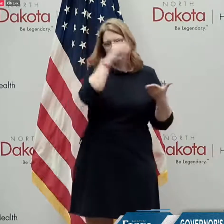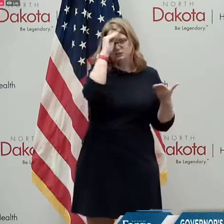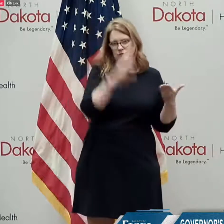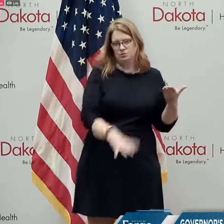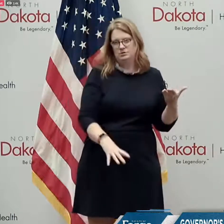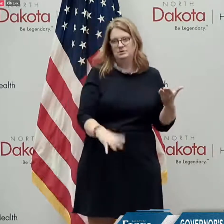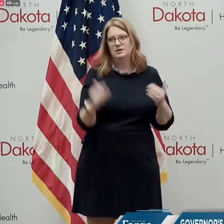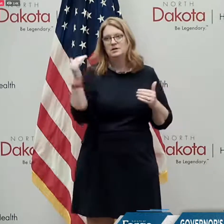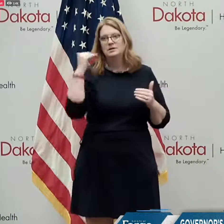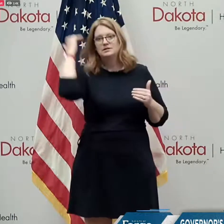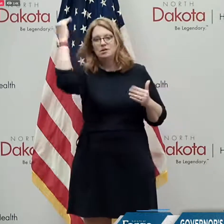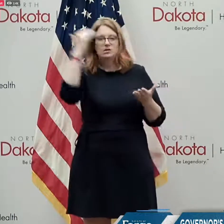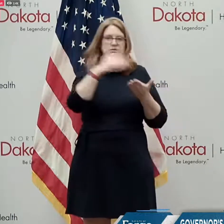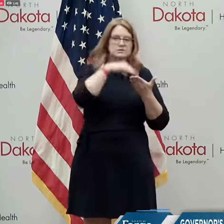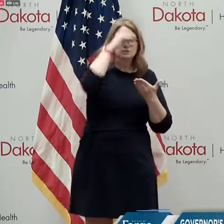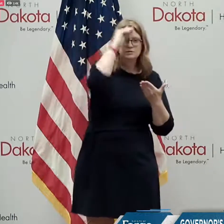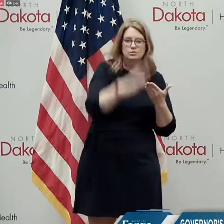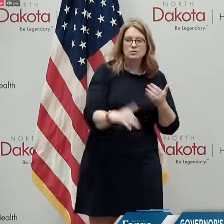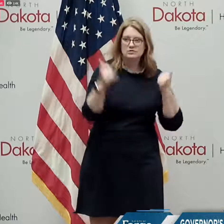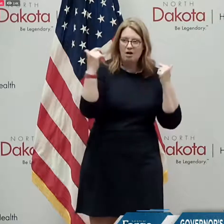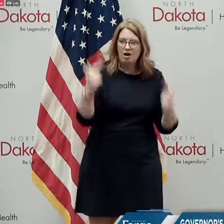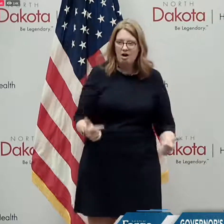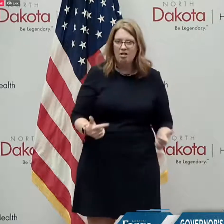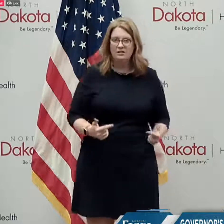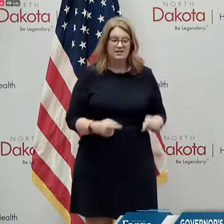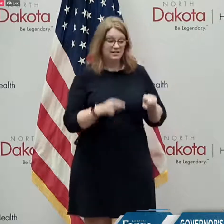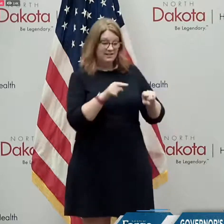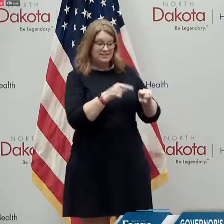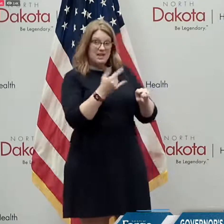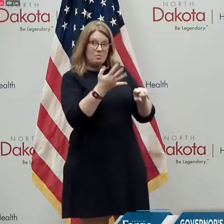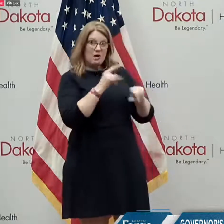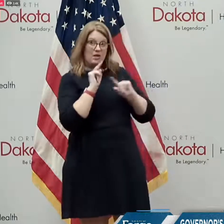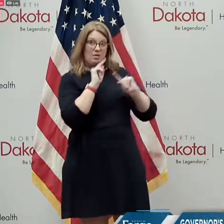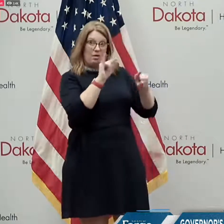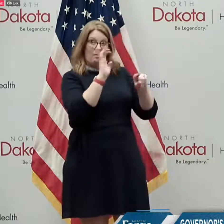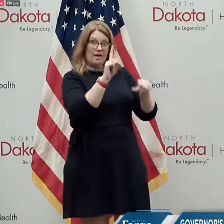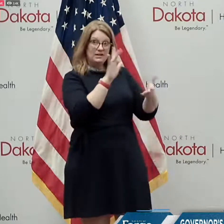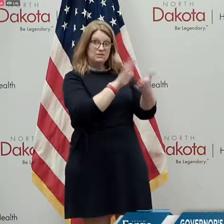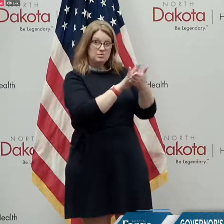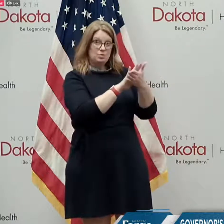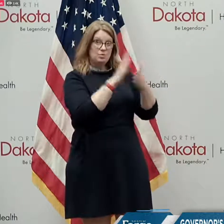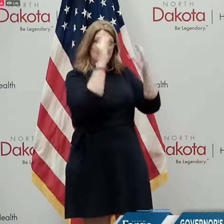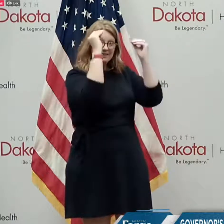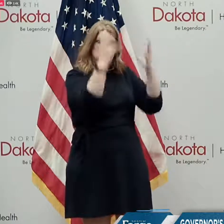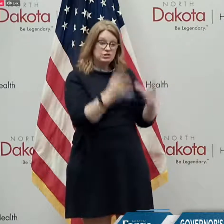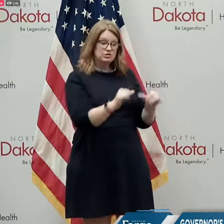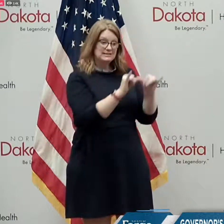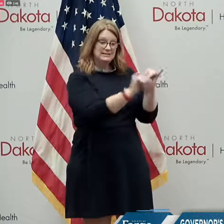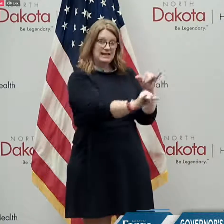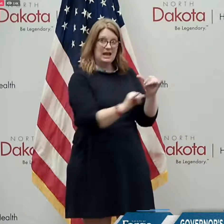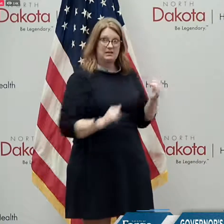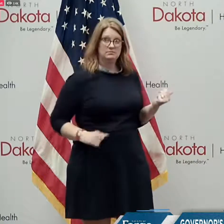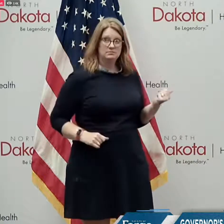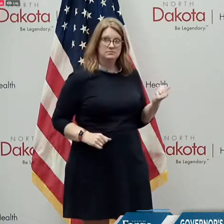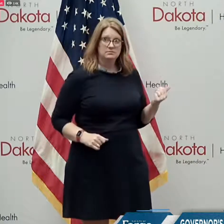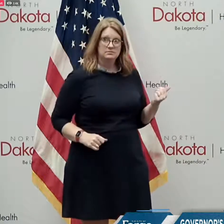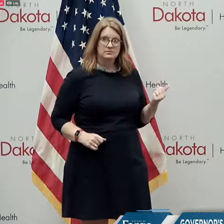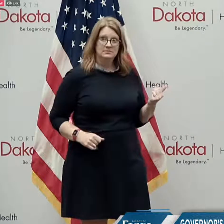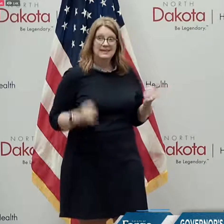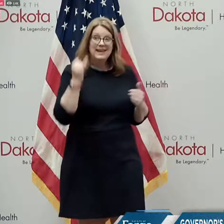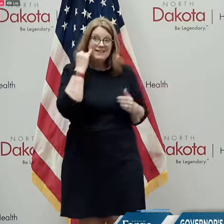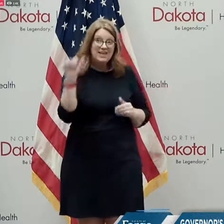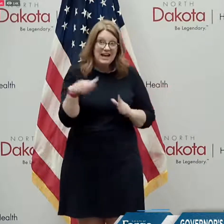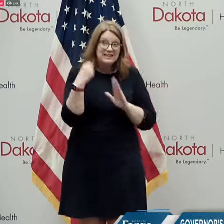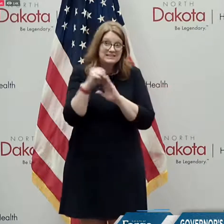go back to school with their teachers and stay there? I know that if any state can do